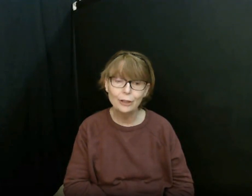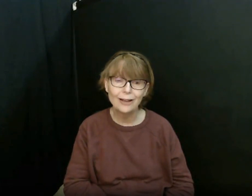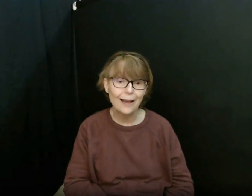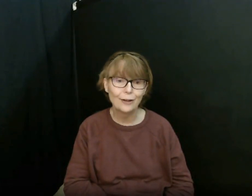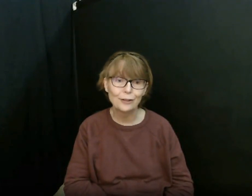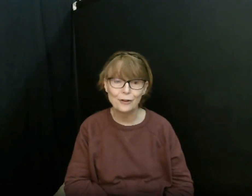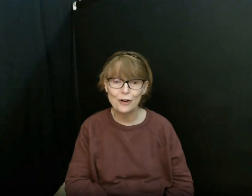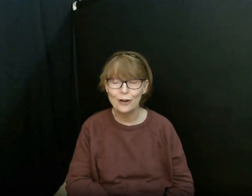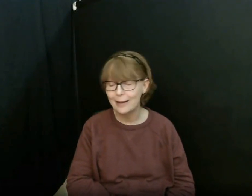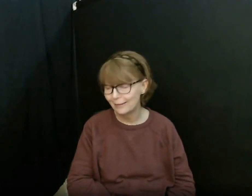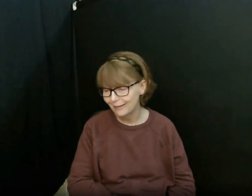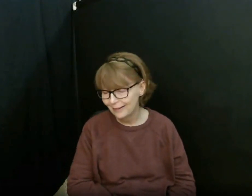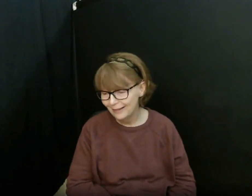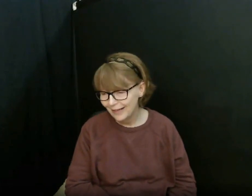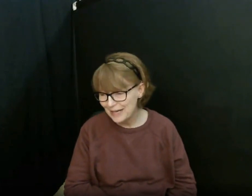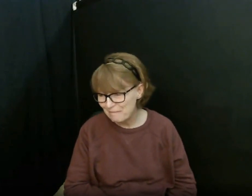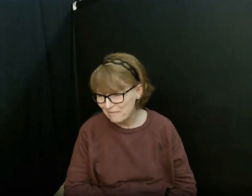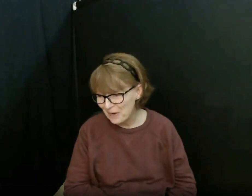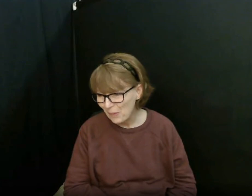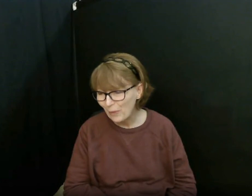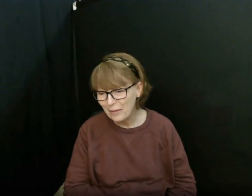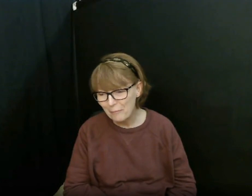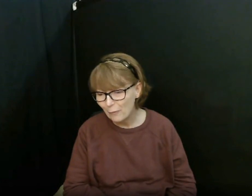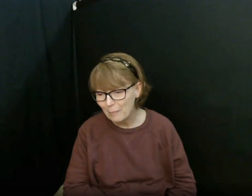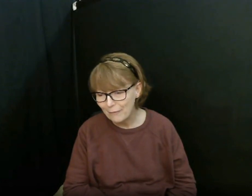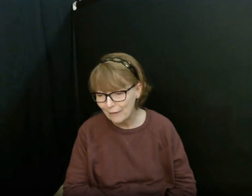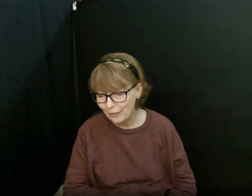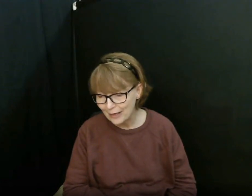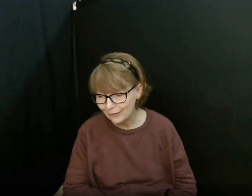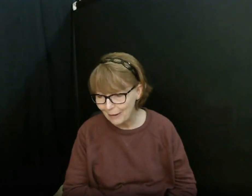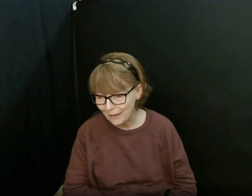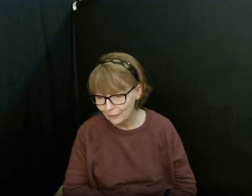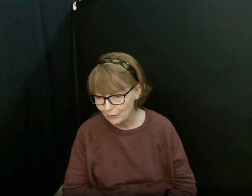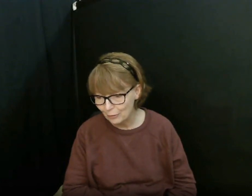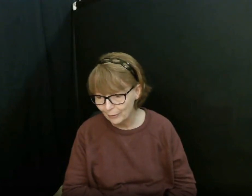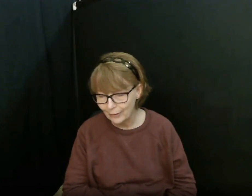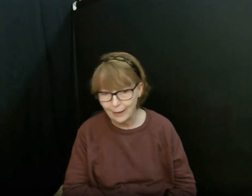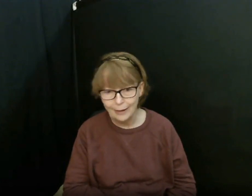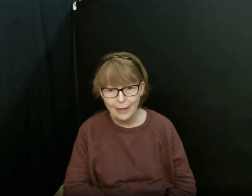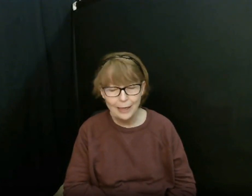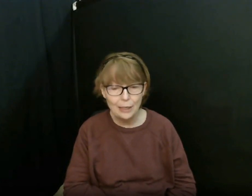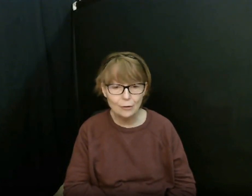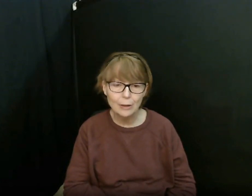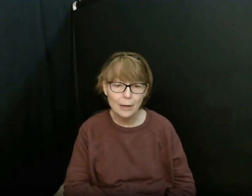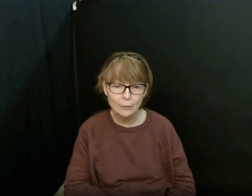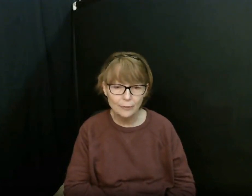guy, good learner, and one of my favorite things about that student was that he could not understand